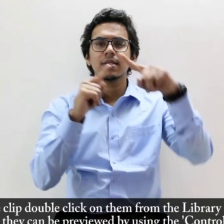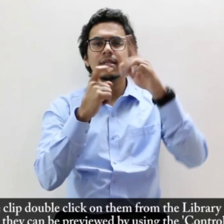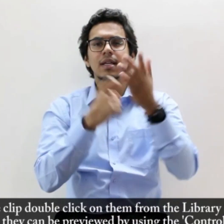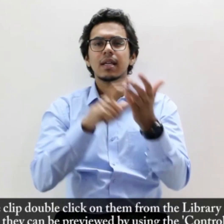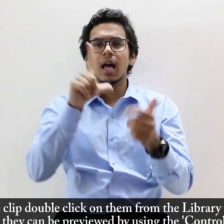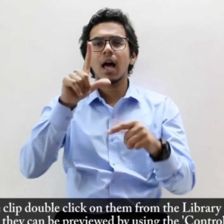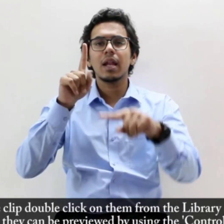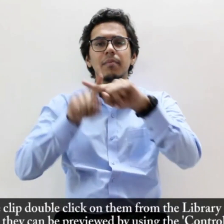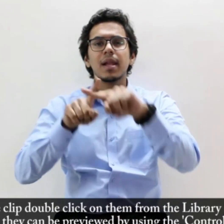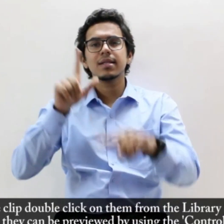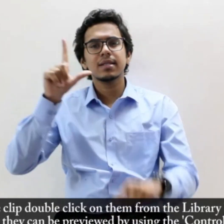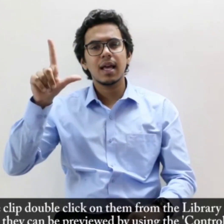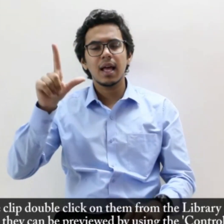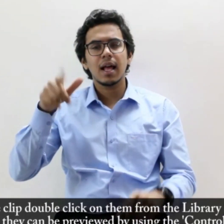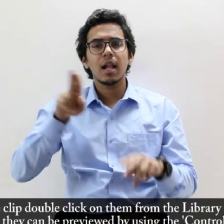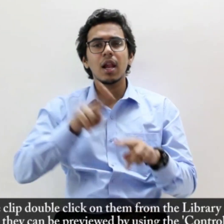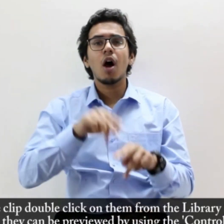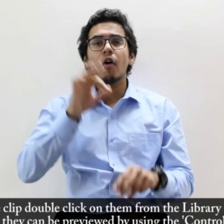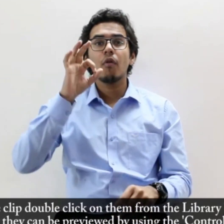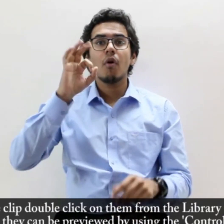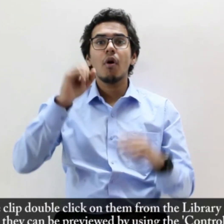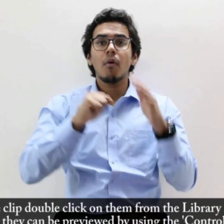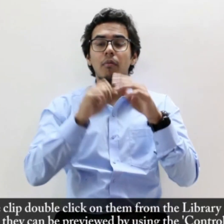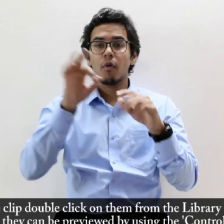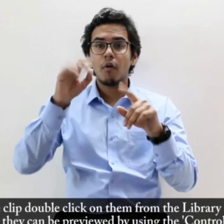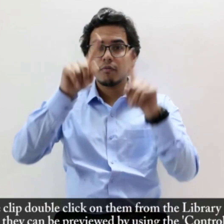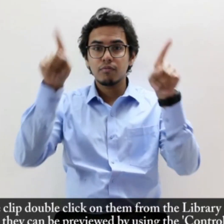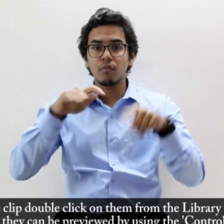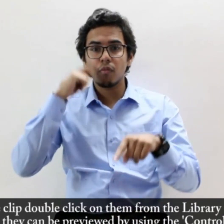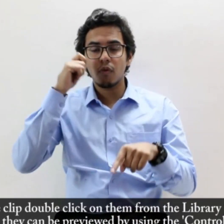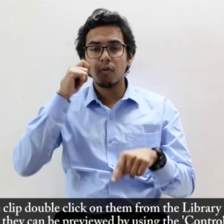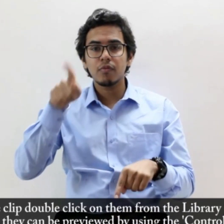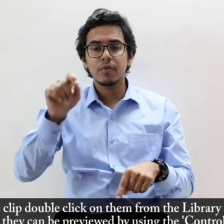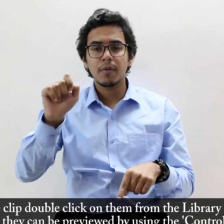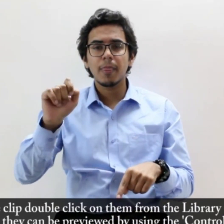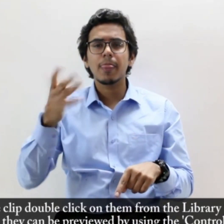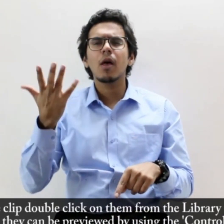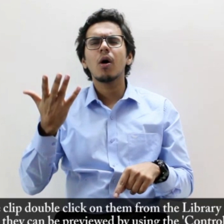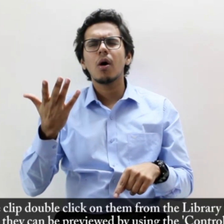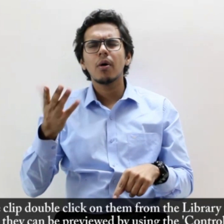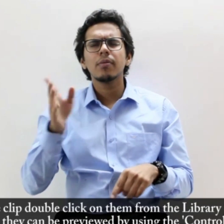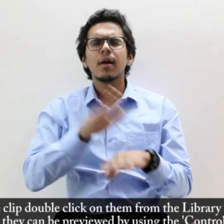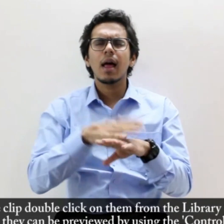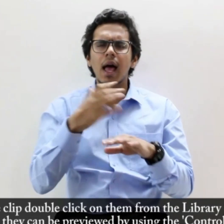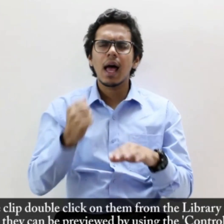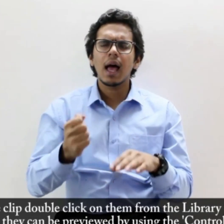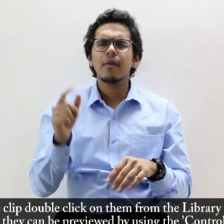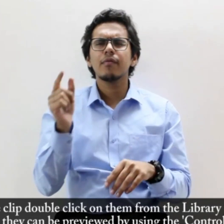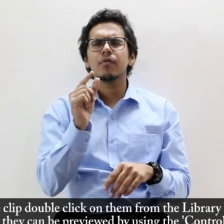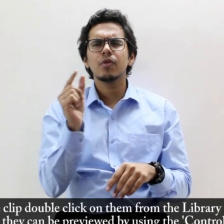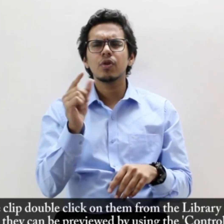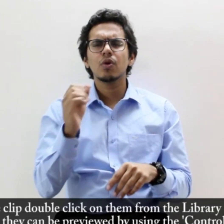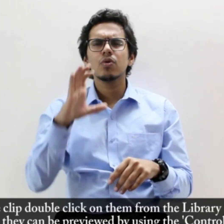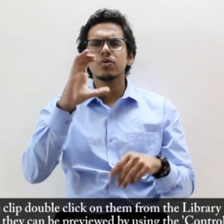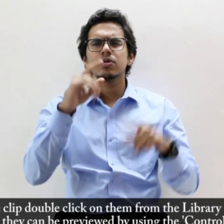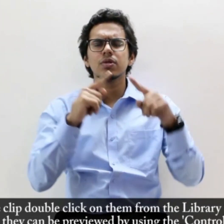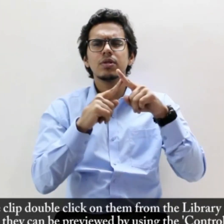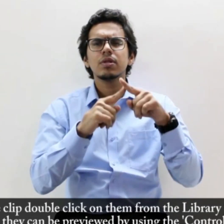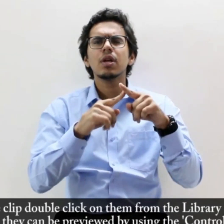To edit a movie clip, double-click on them from the library, Ctrl+L